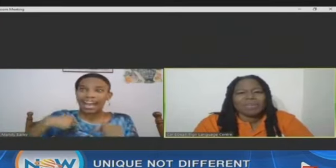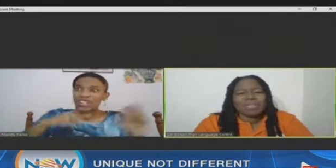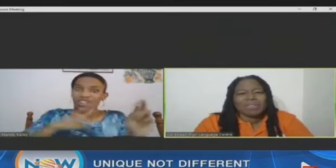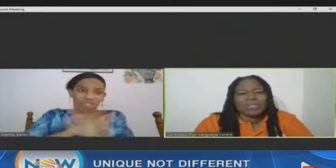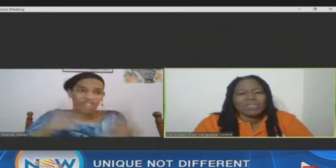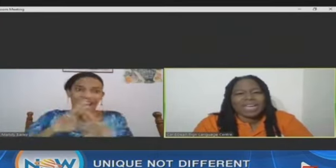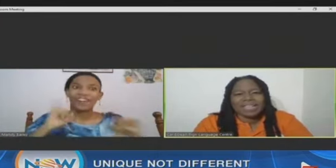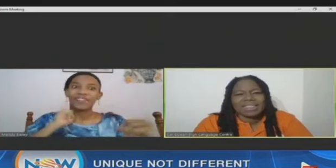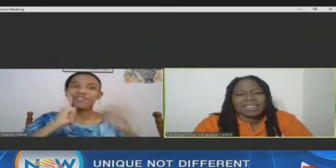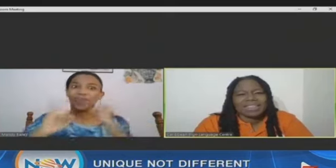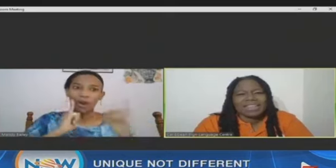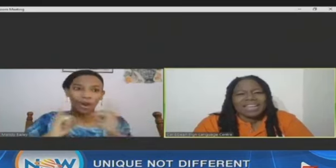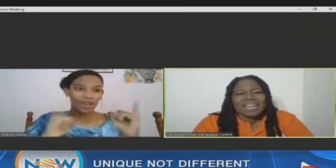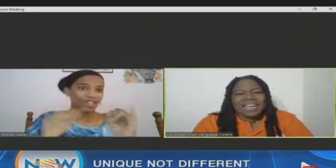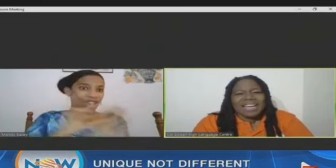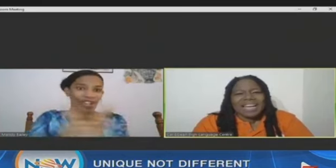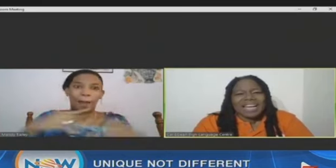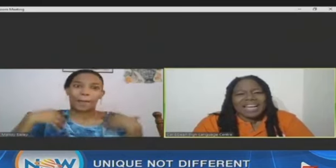They are a refill of strength.